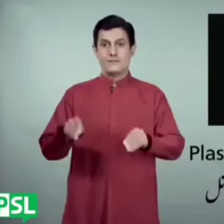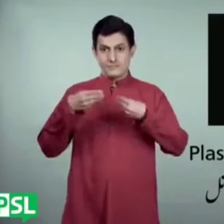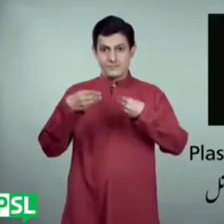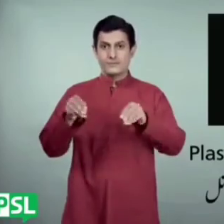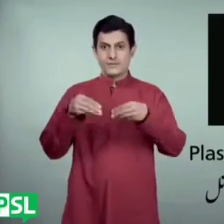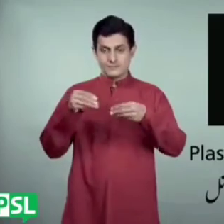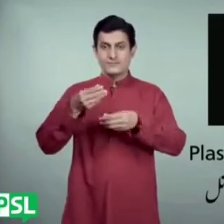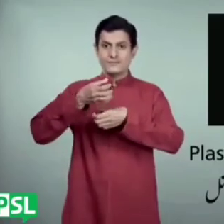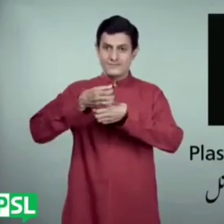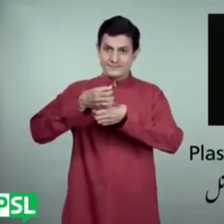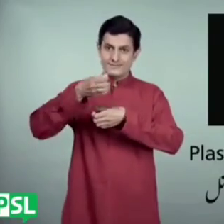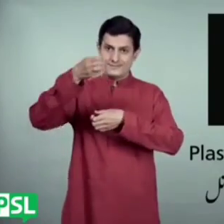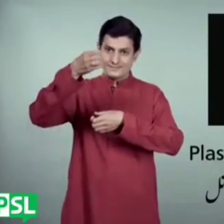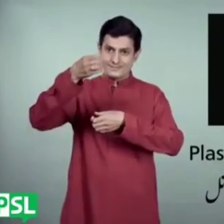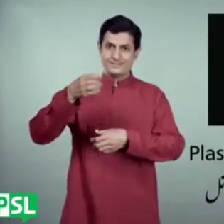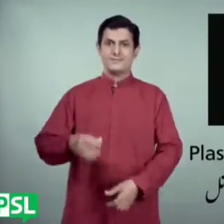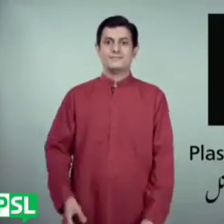chutney ki botal plastic wali,